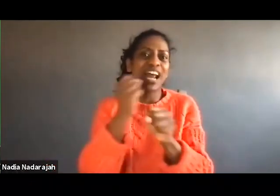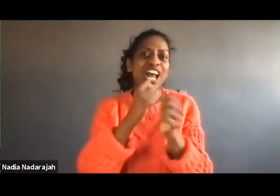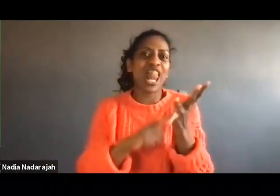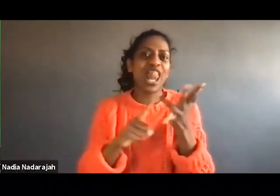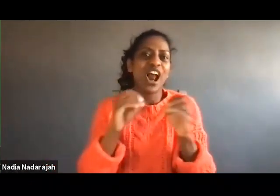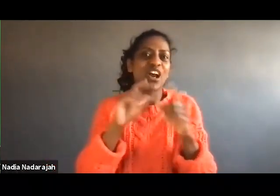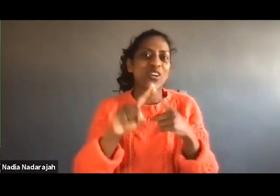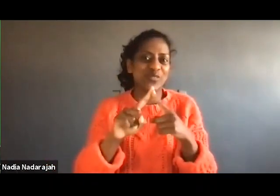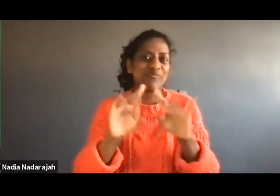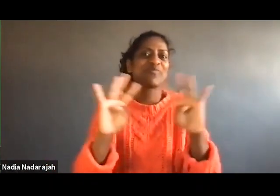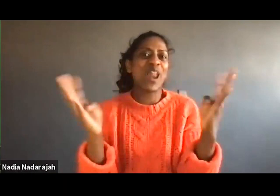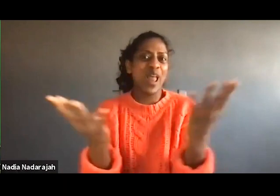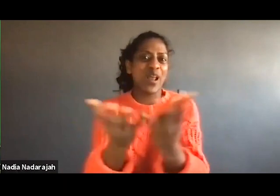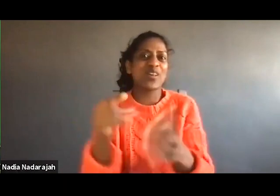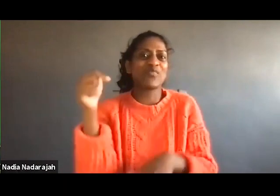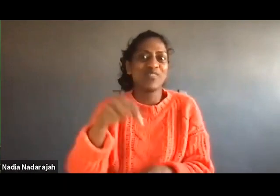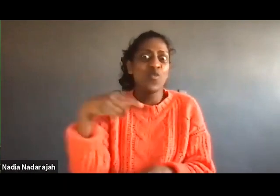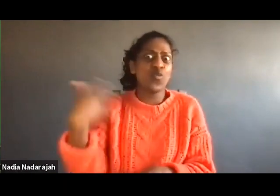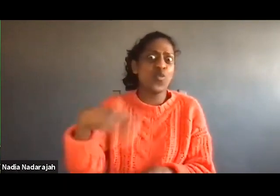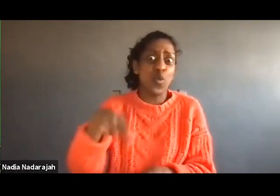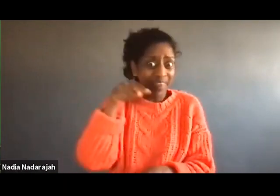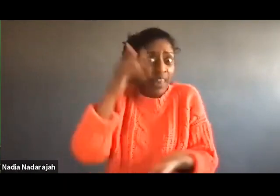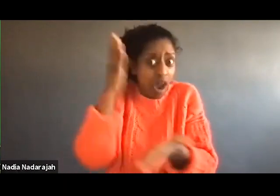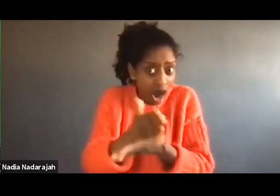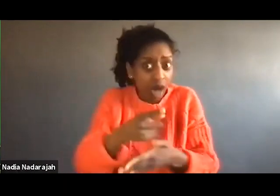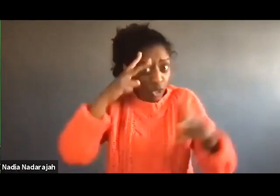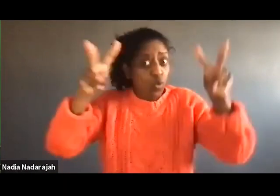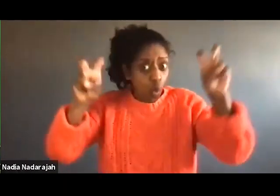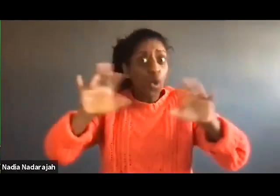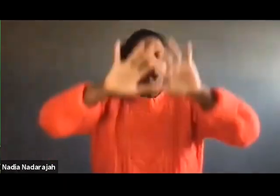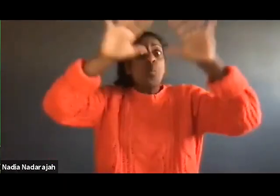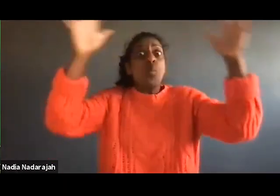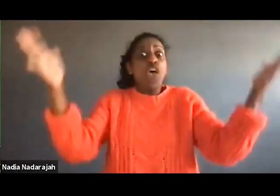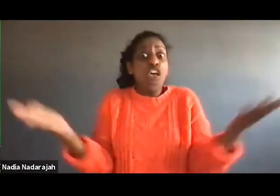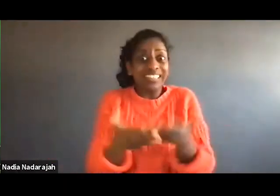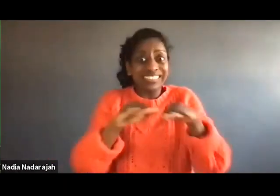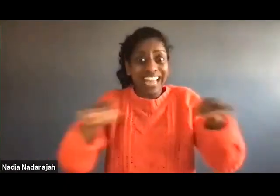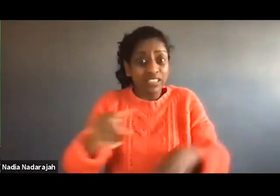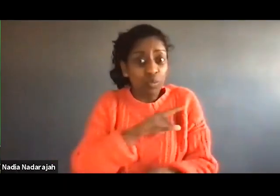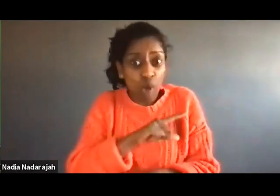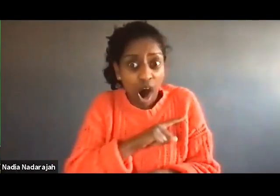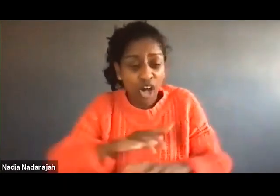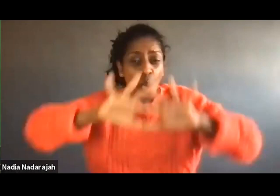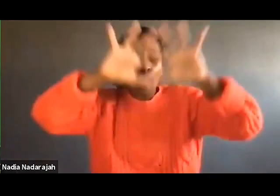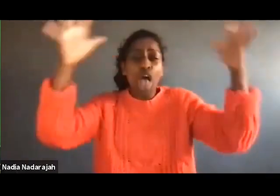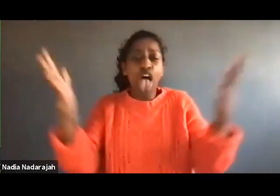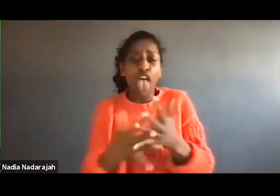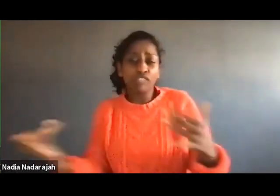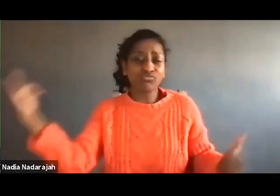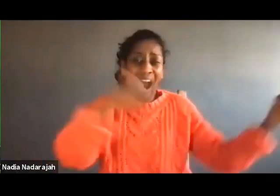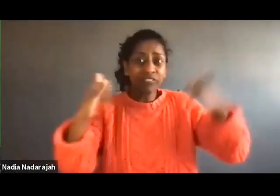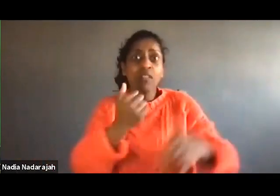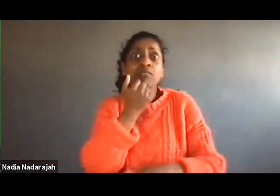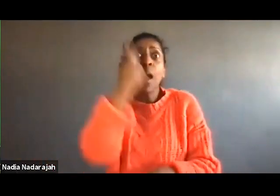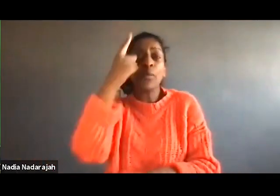called World Stage. This is linked to Shakespeare's Globe, which you may have heard of. And what we call is all the world's